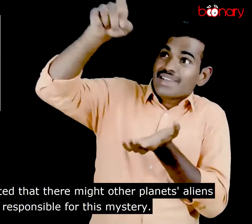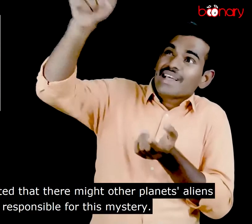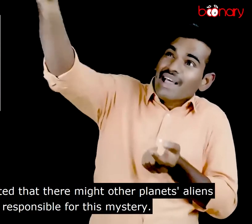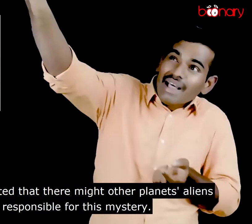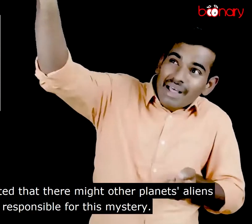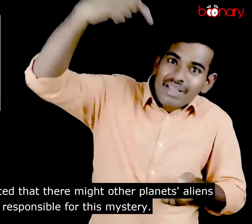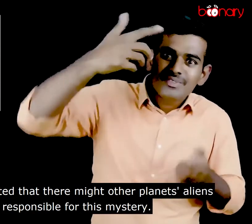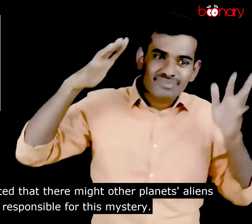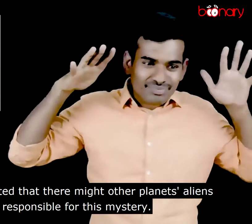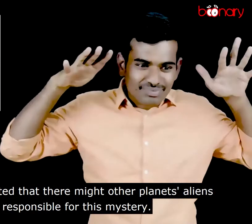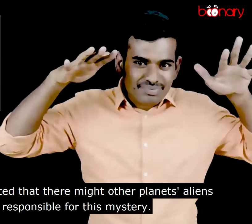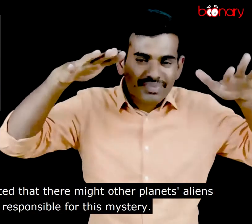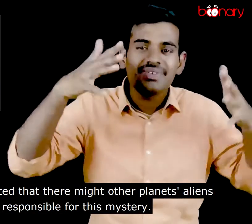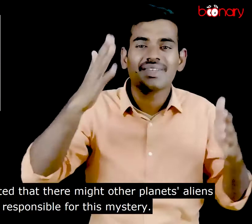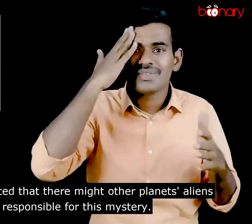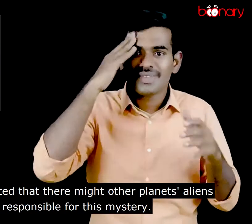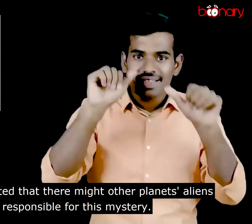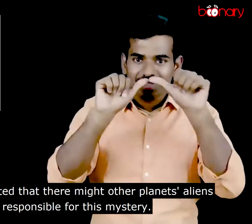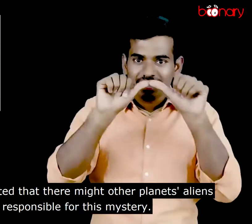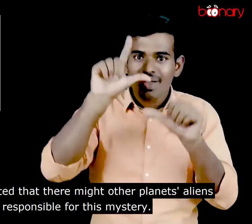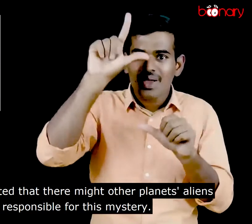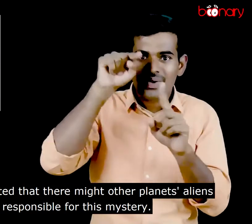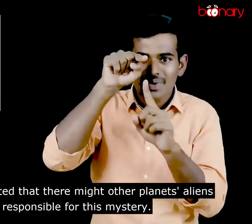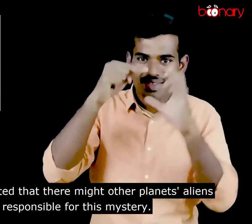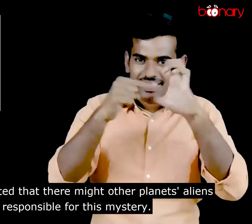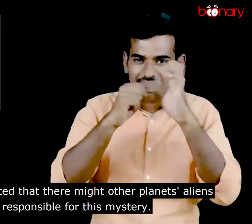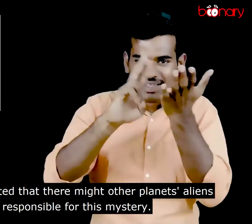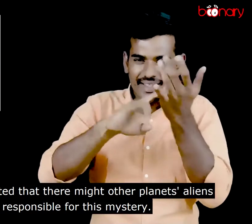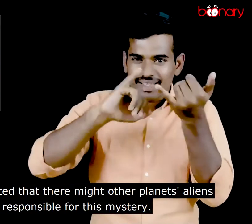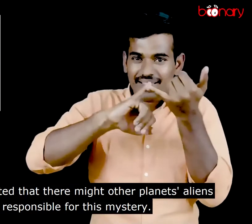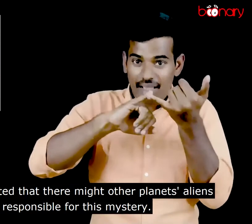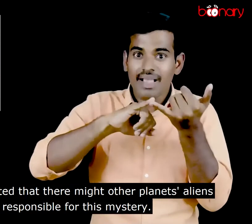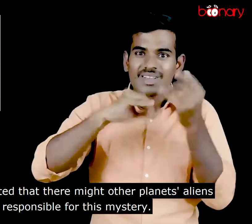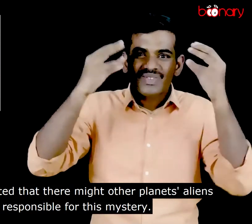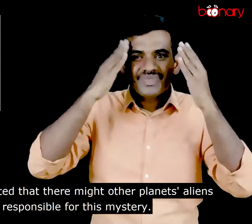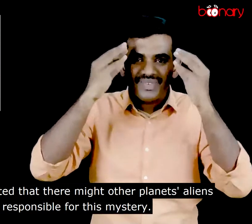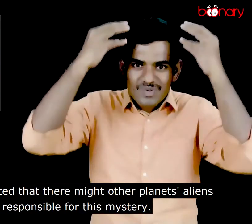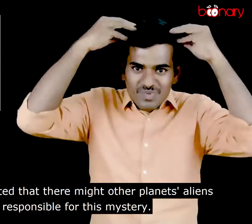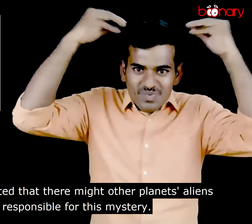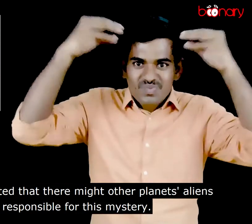might be other planets, aliens, that are responsible for this mystery.